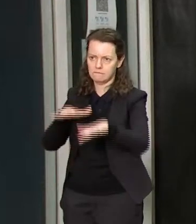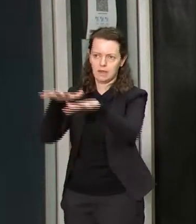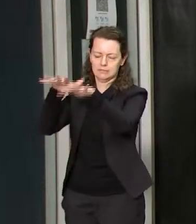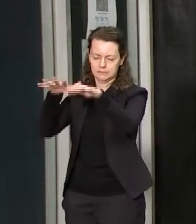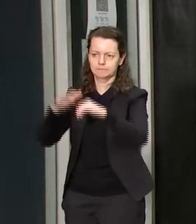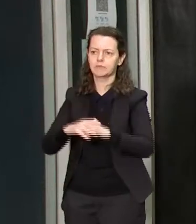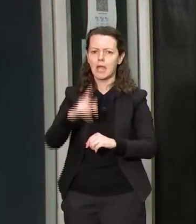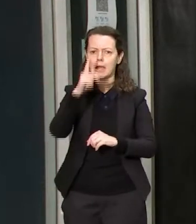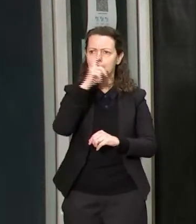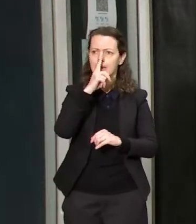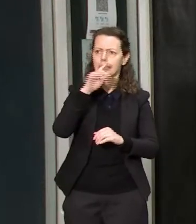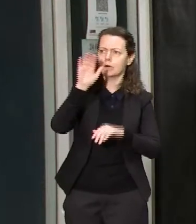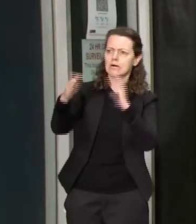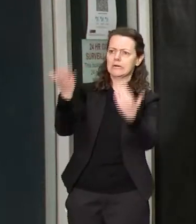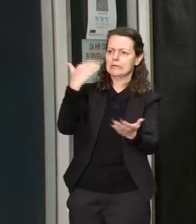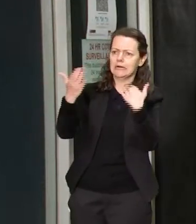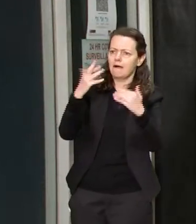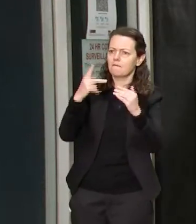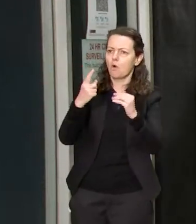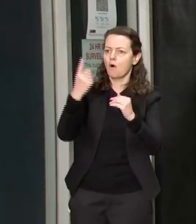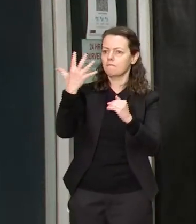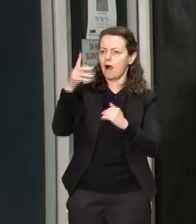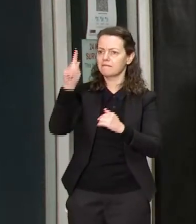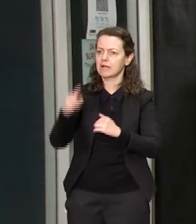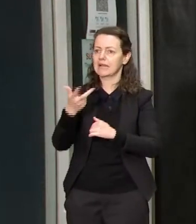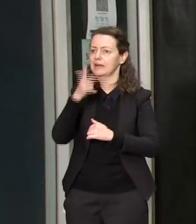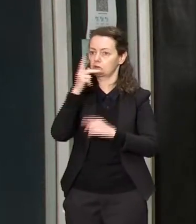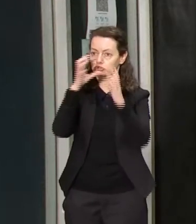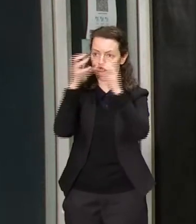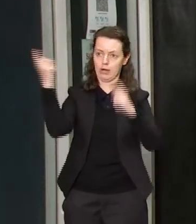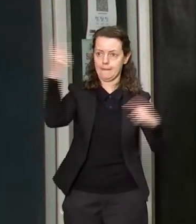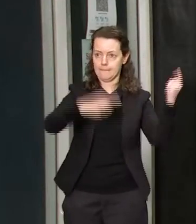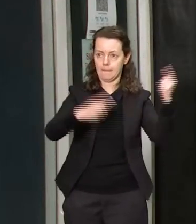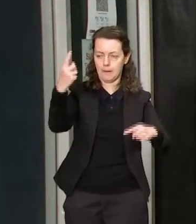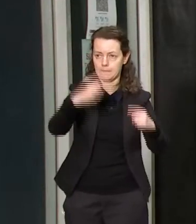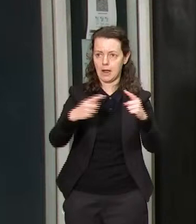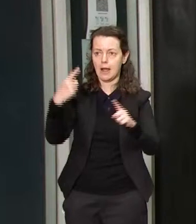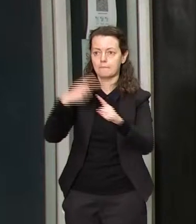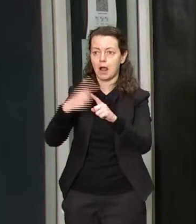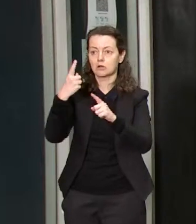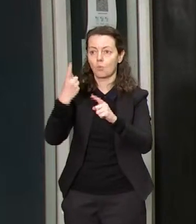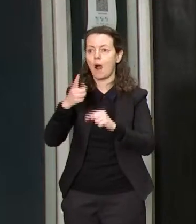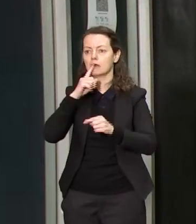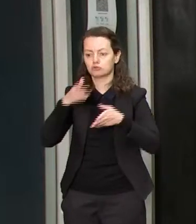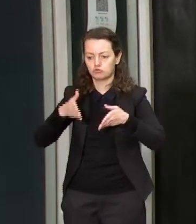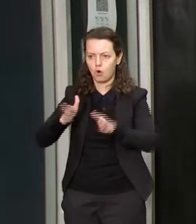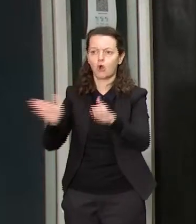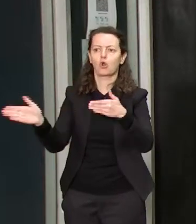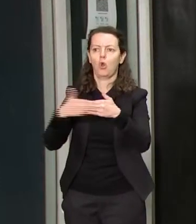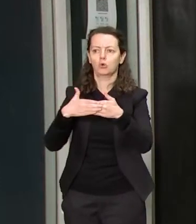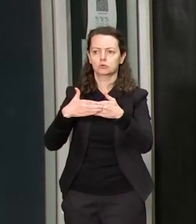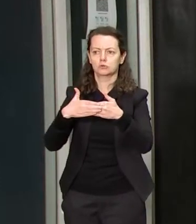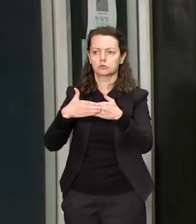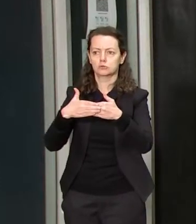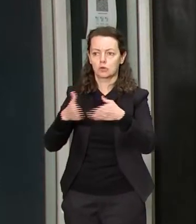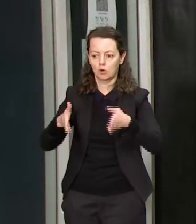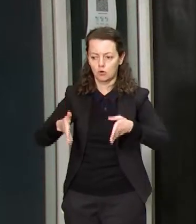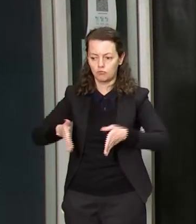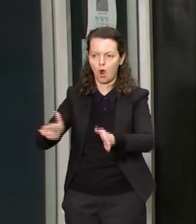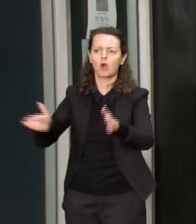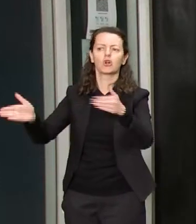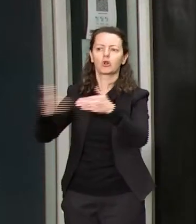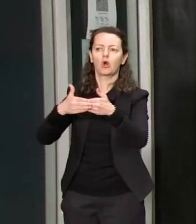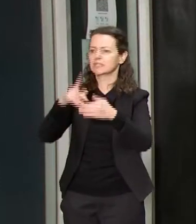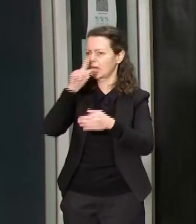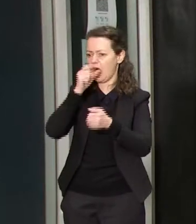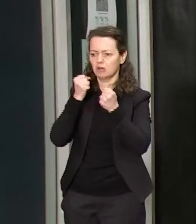trees that have come down, and we still have over 100 roads that are now closed as a result of tree carnage occurring